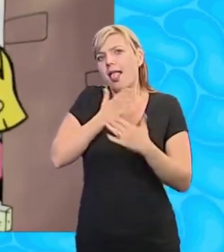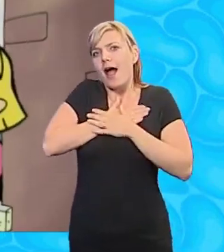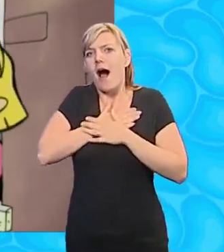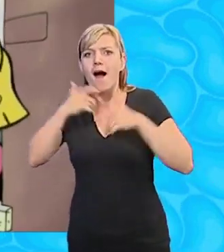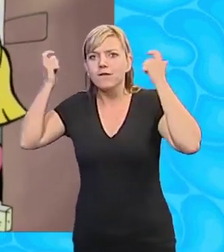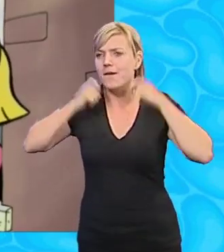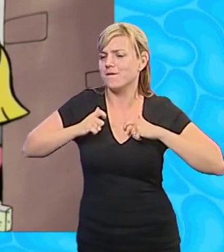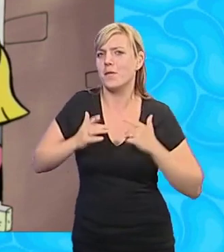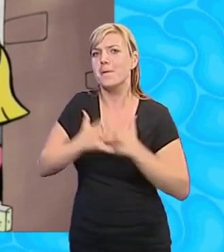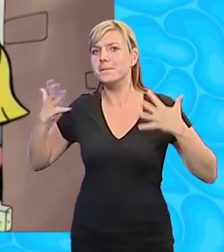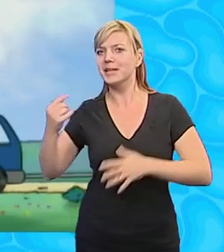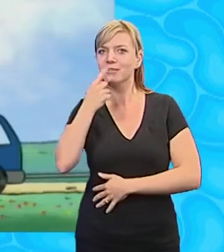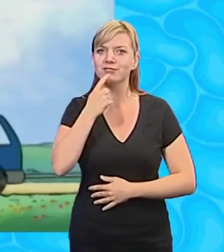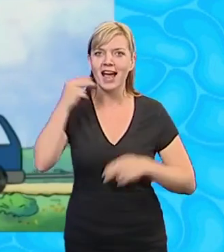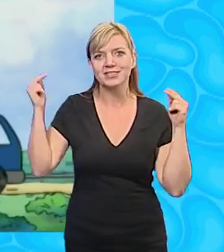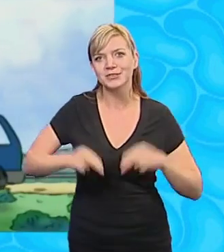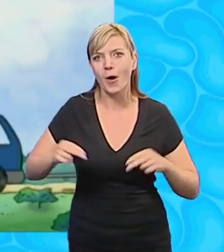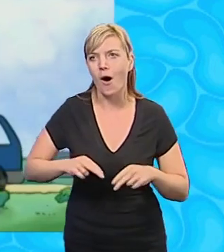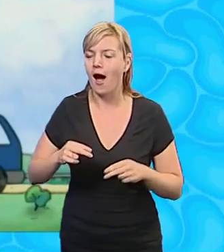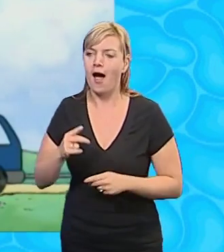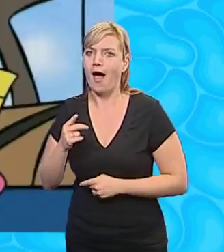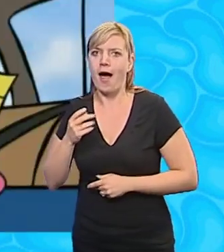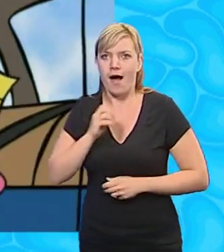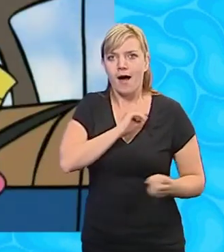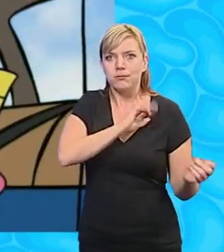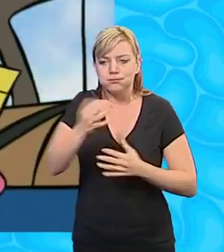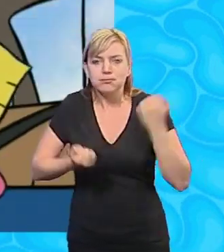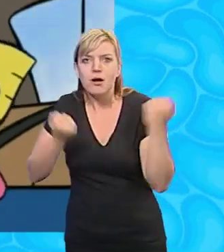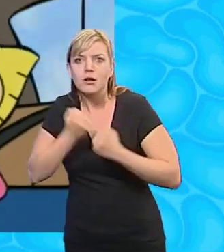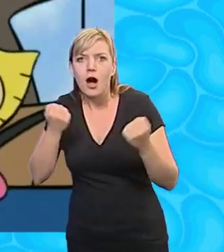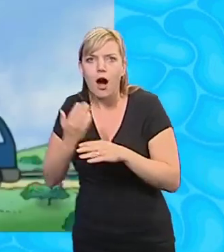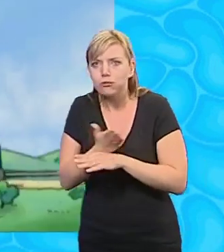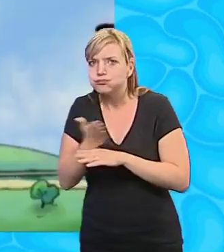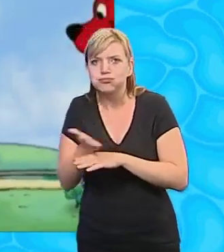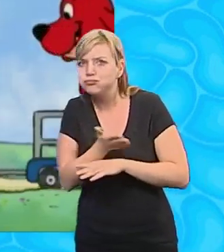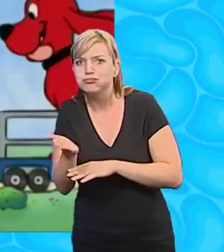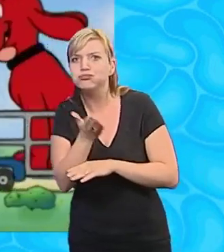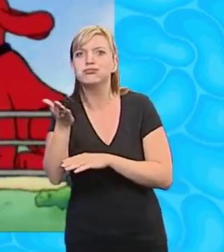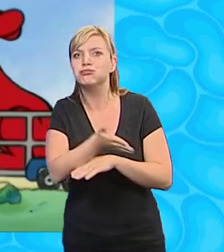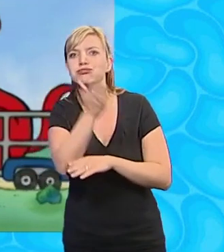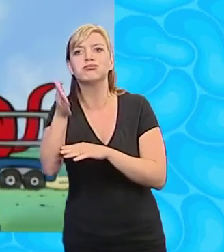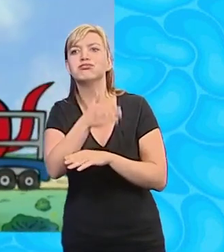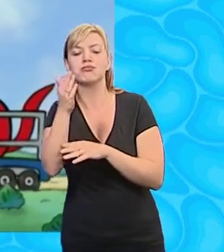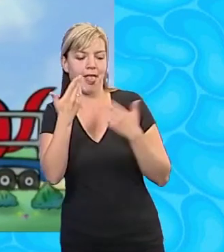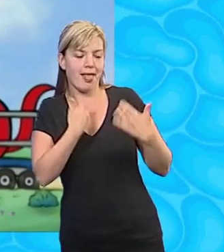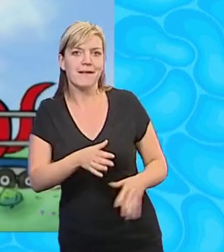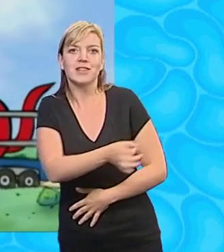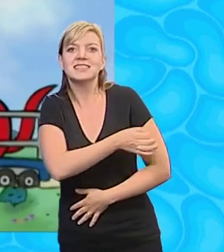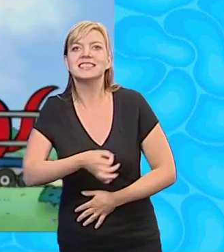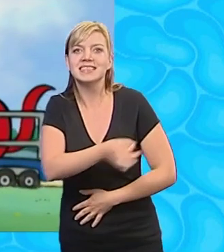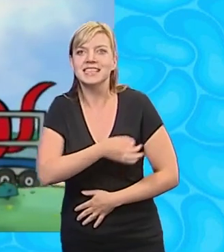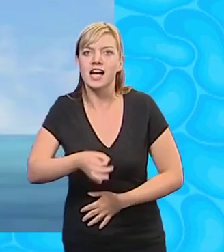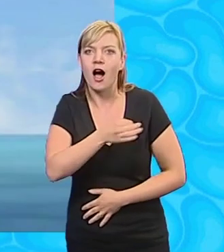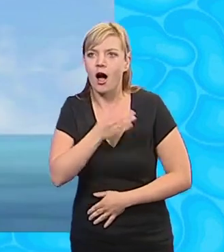the big red dog. So they packed up a family car and the Howards left the